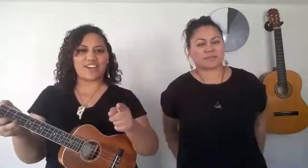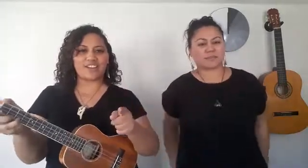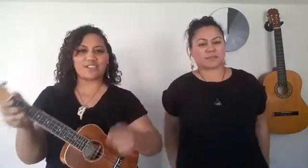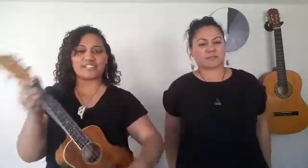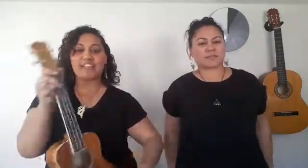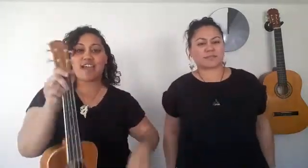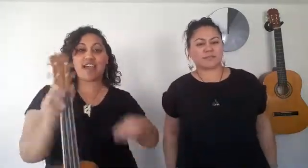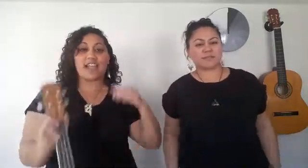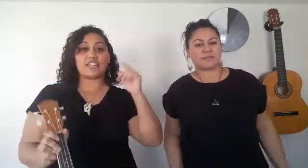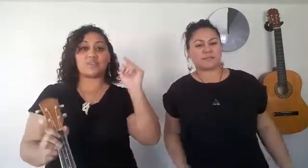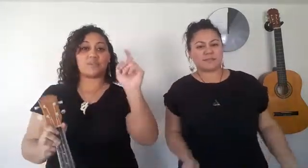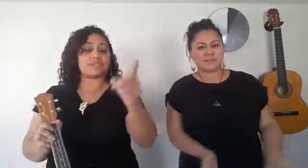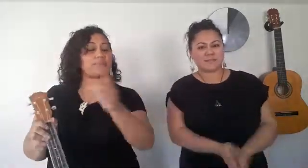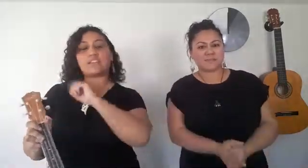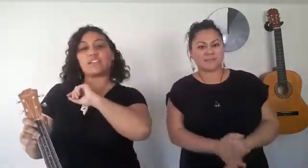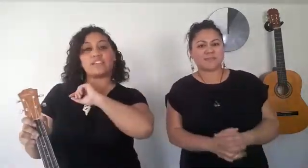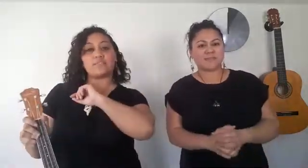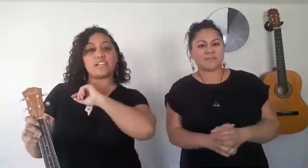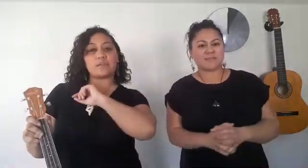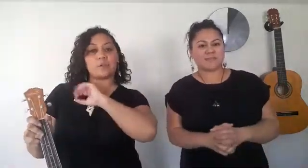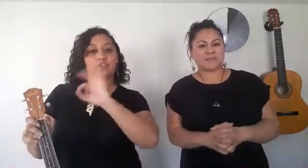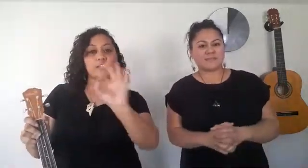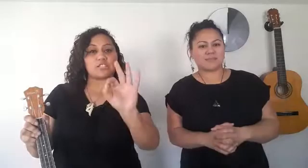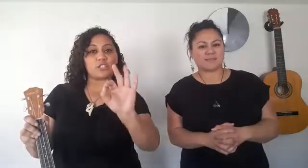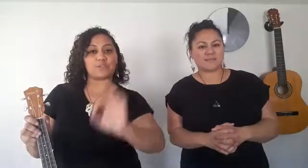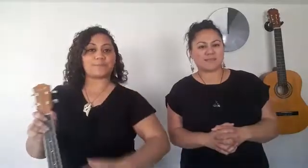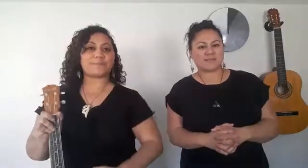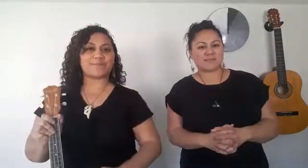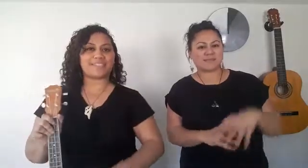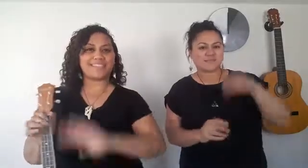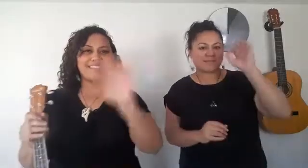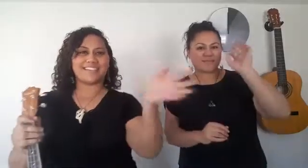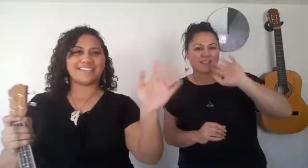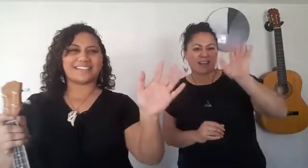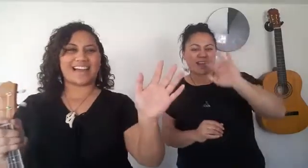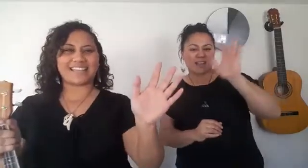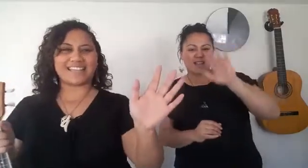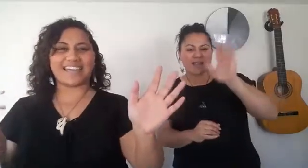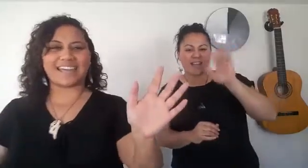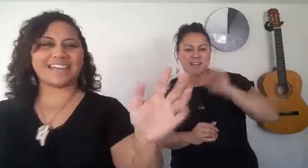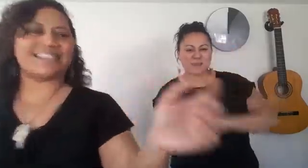vowels, and you will be speaking Te Reo Māori perfectly soon. Ka kite!